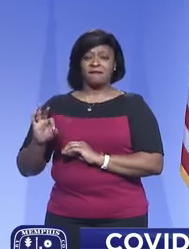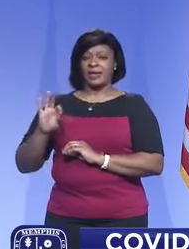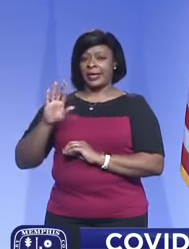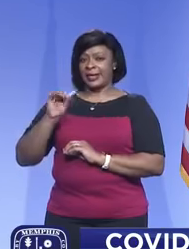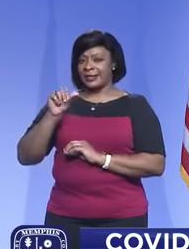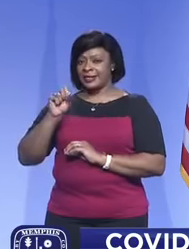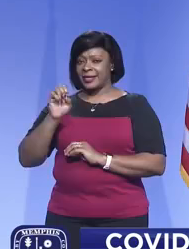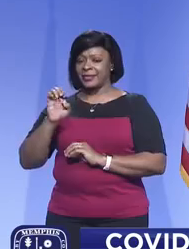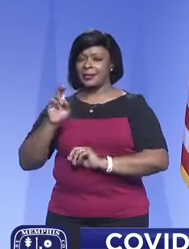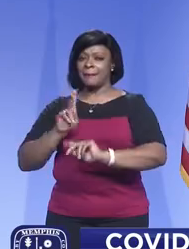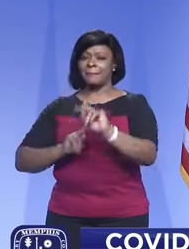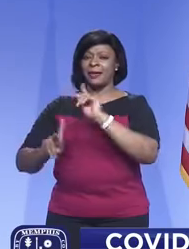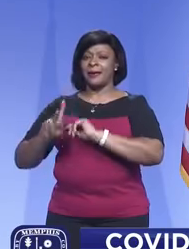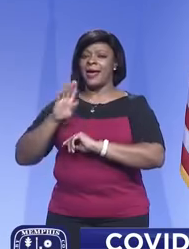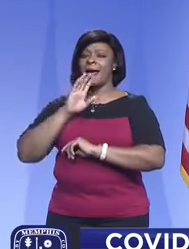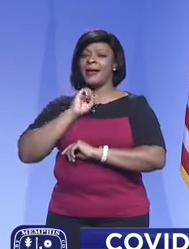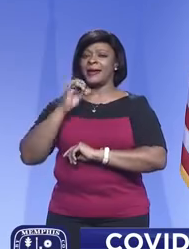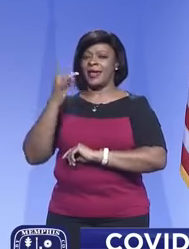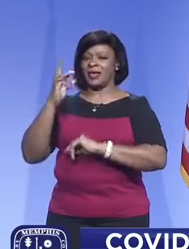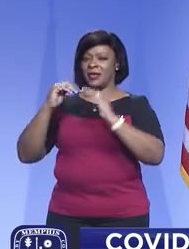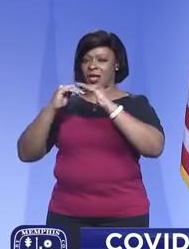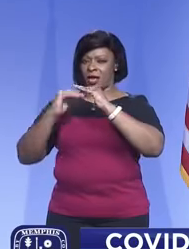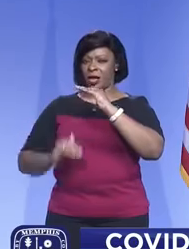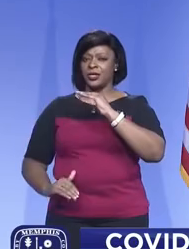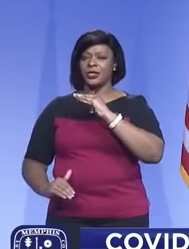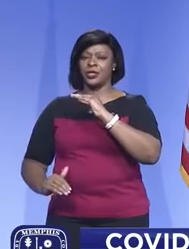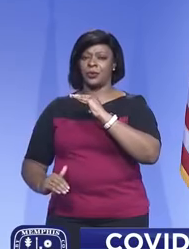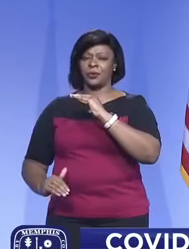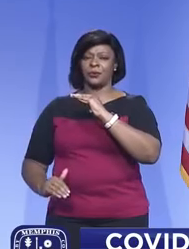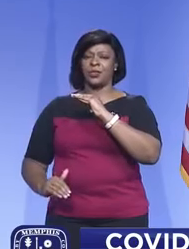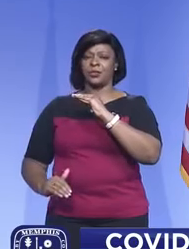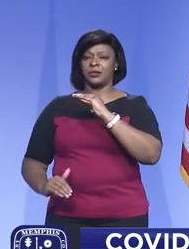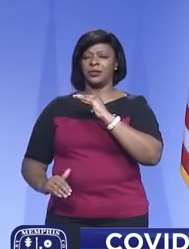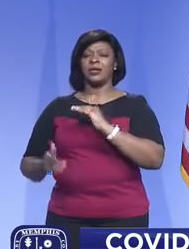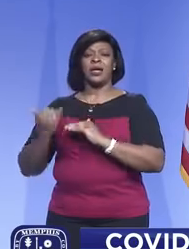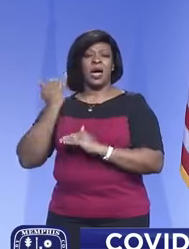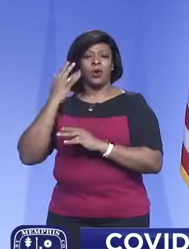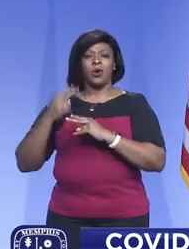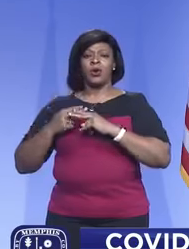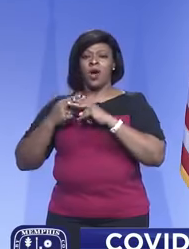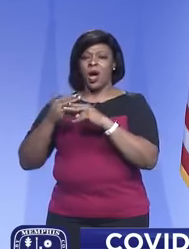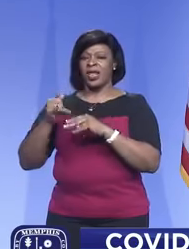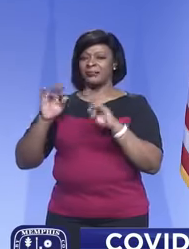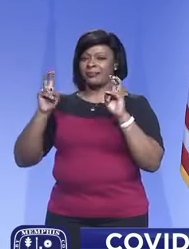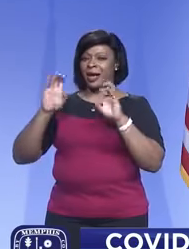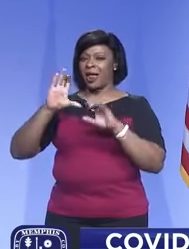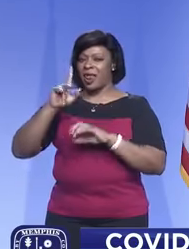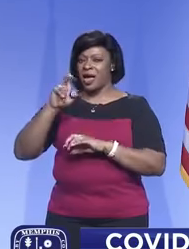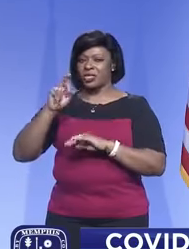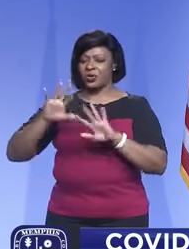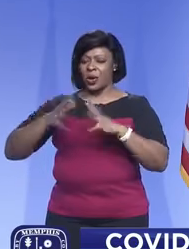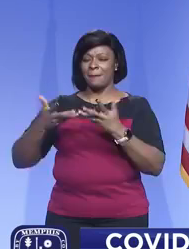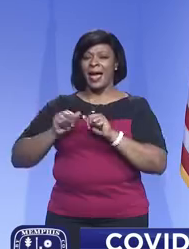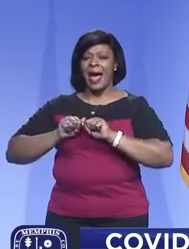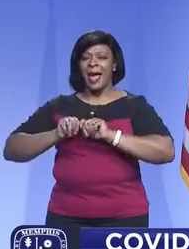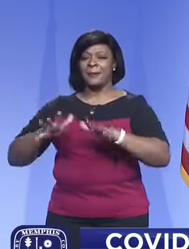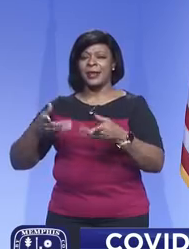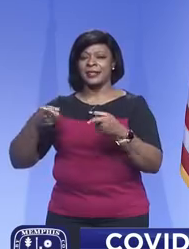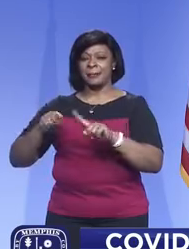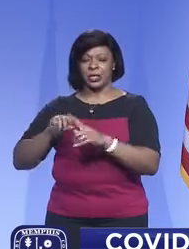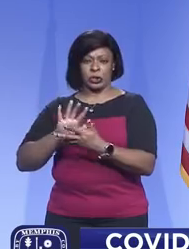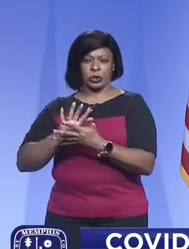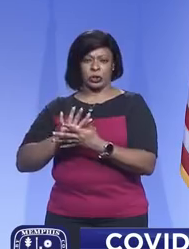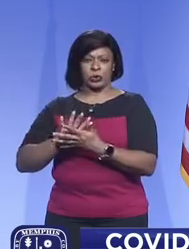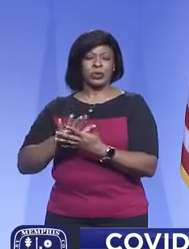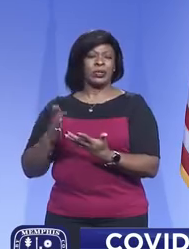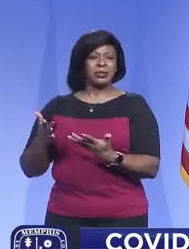cases and people under 18 years old. And we are seeing some, I don't know if you would call them clusters, some outbreaks in schools. I